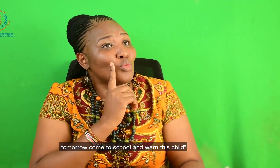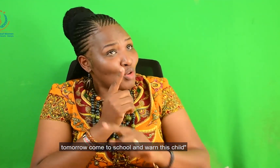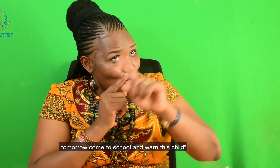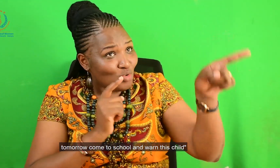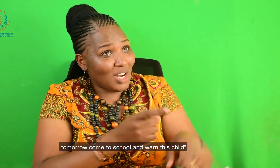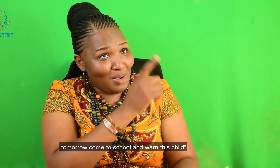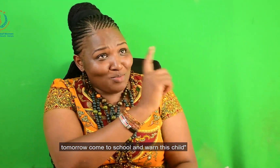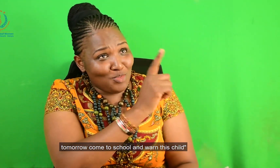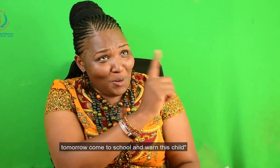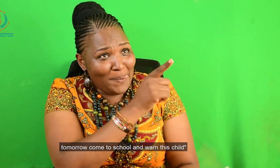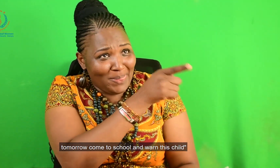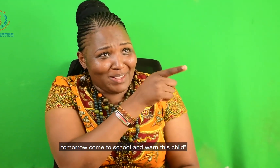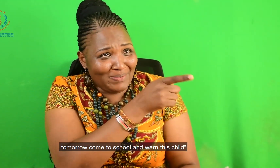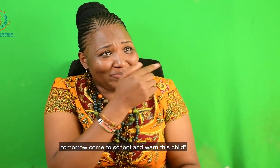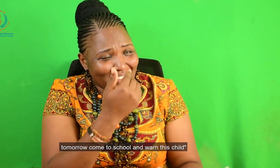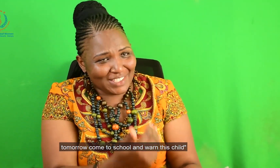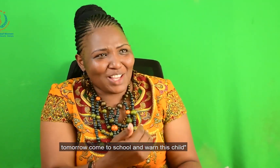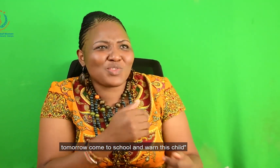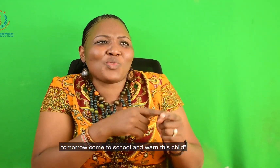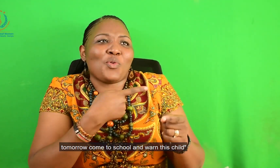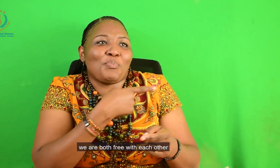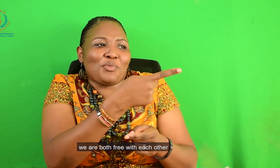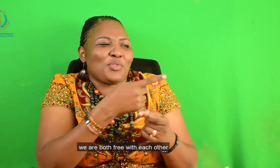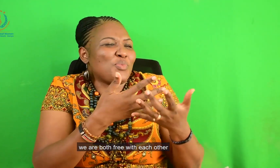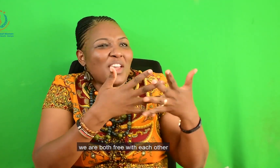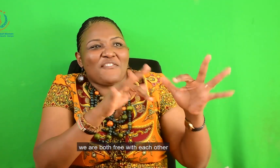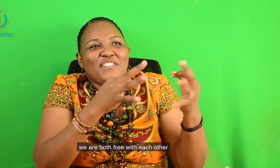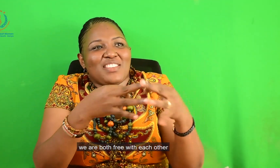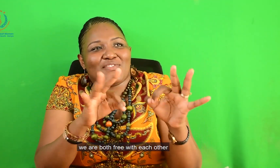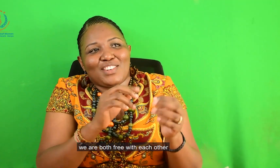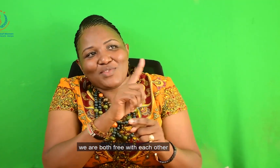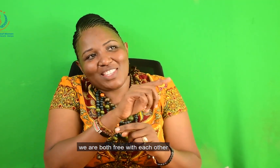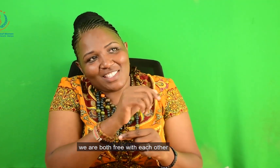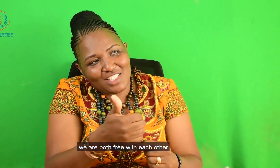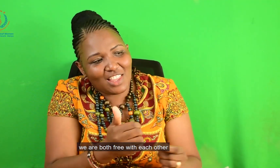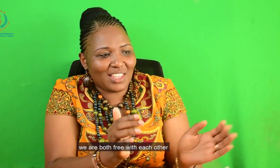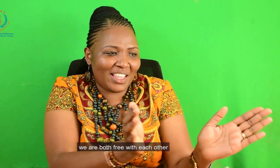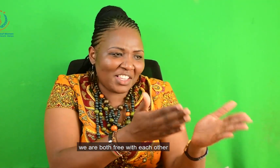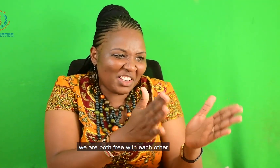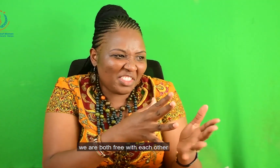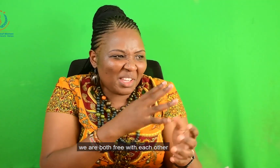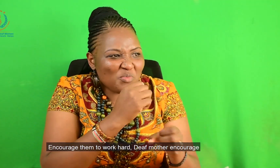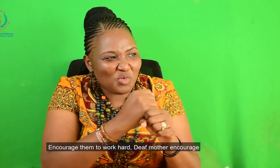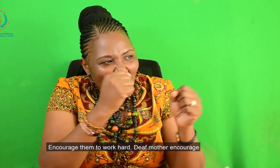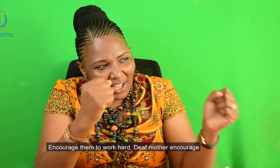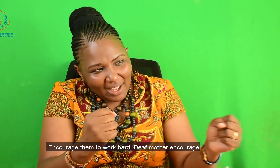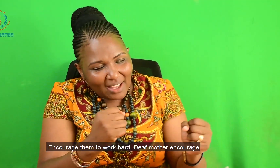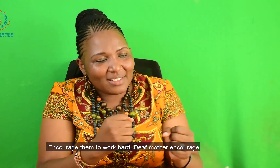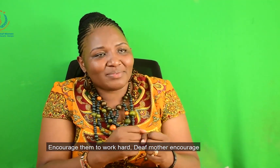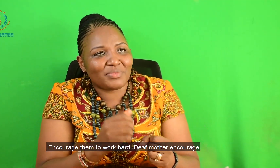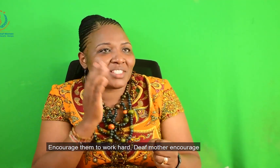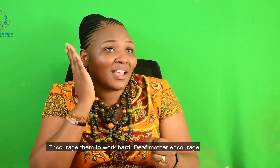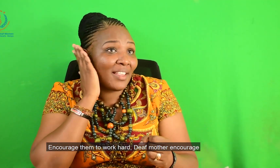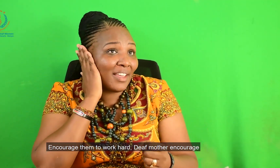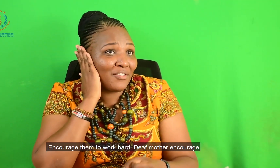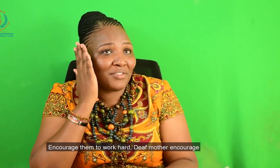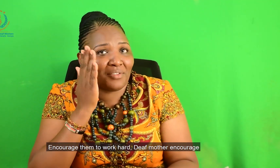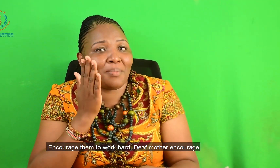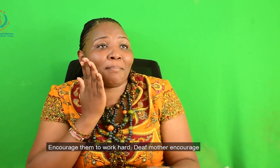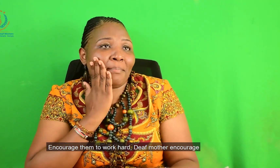to school and warn this child. So we are both free with each other. I encourage them to work hard, the deaf